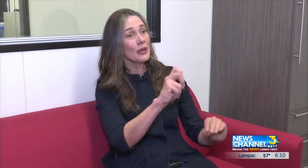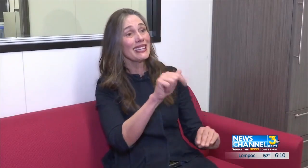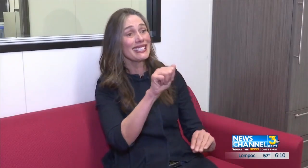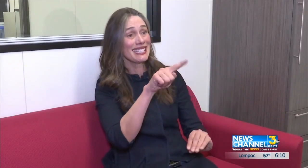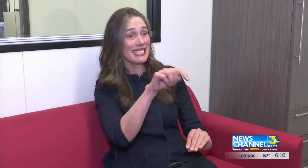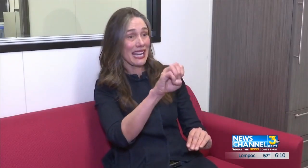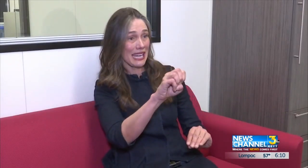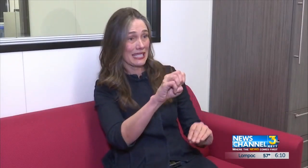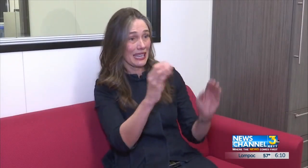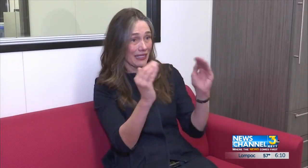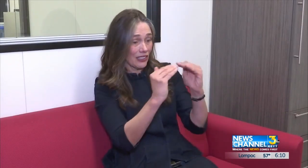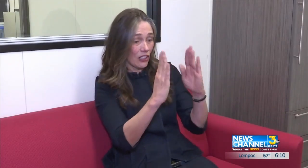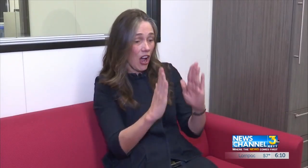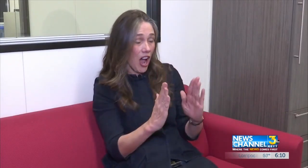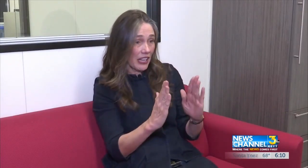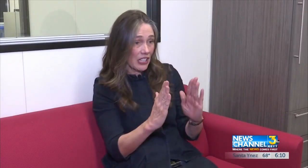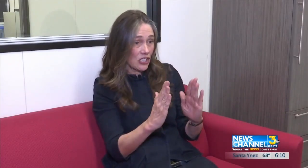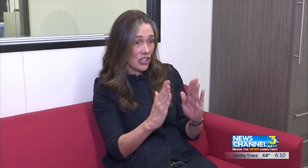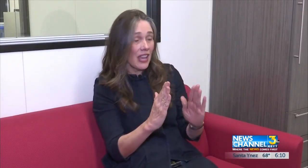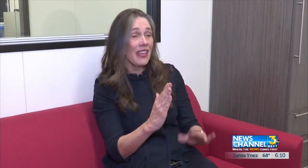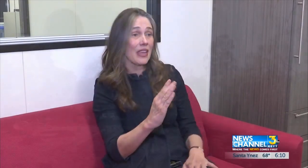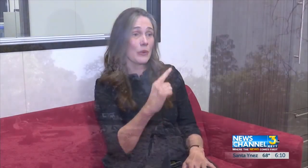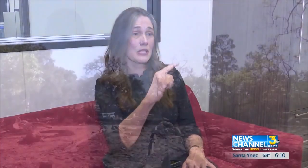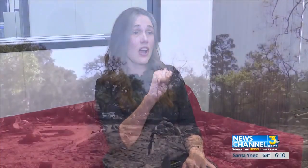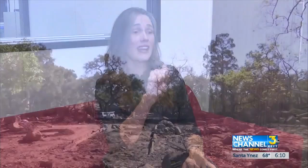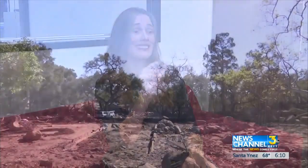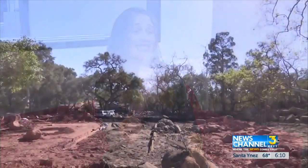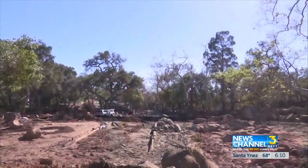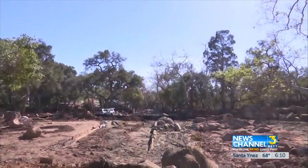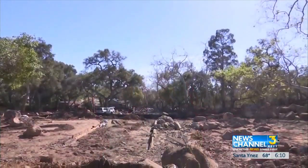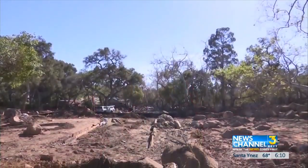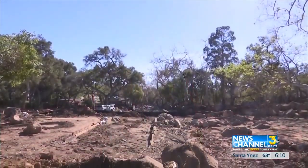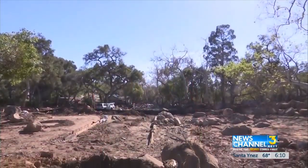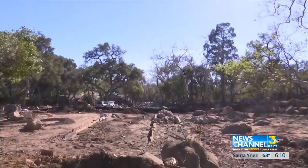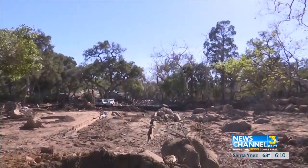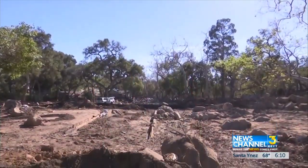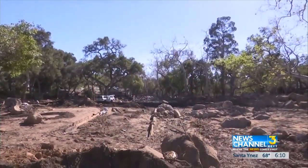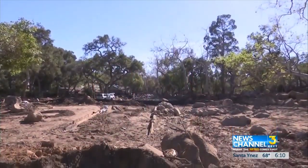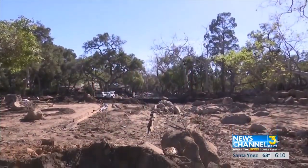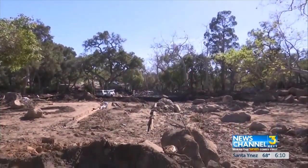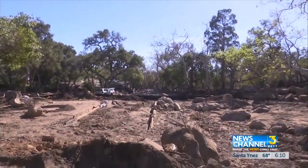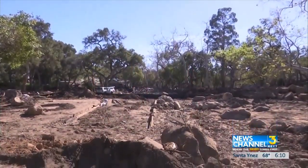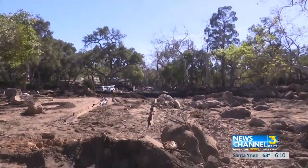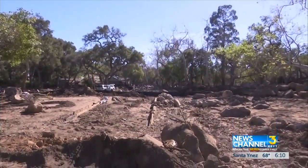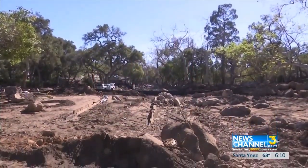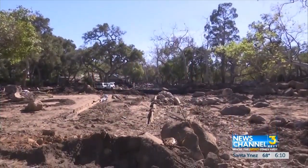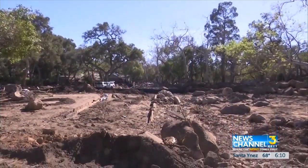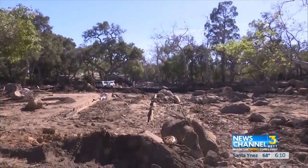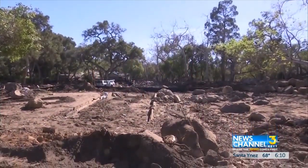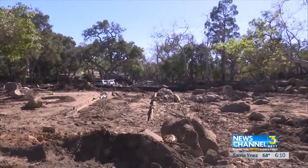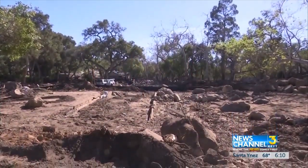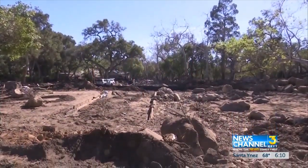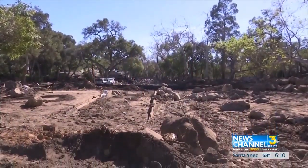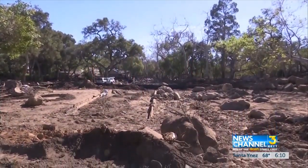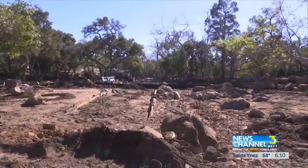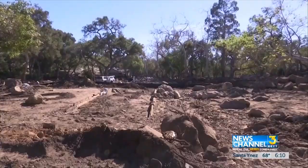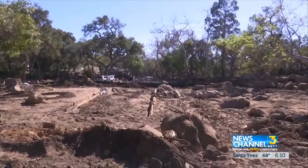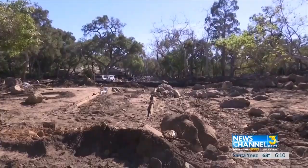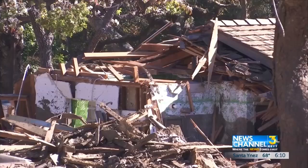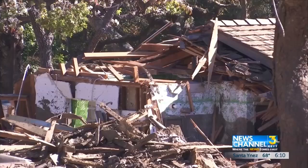an estate, a little cottage that was on Glen Oaks Drive. And that was a